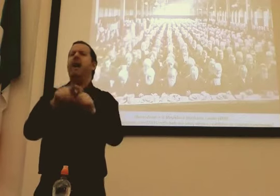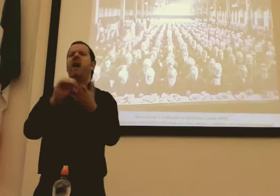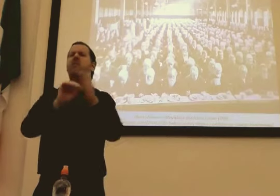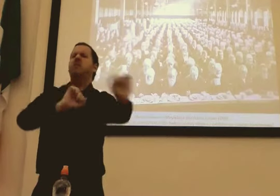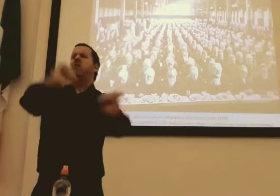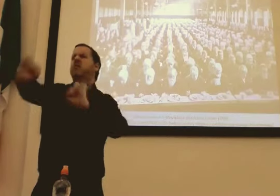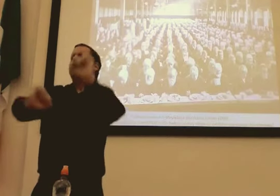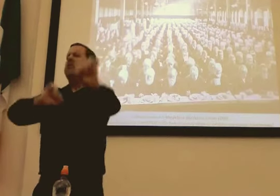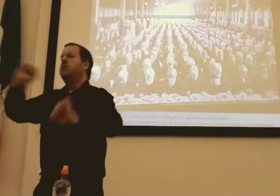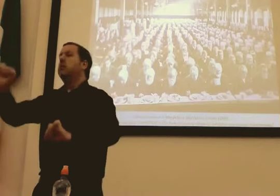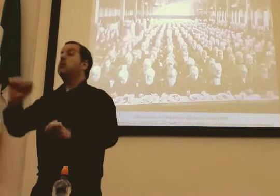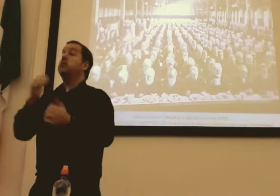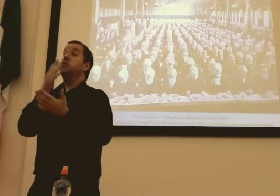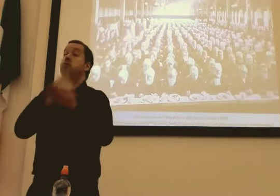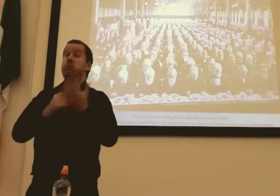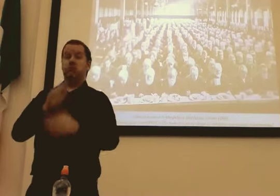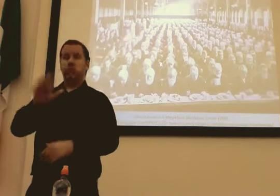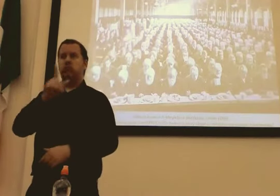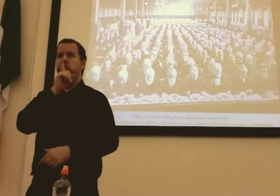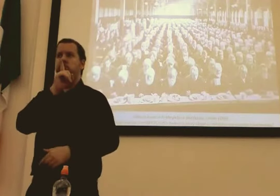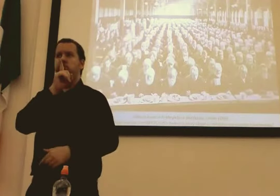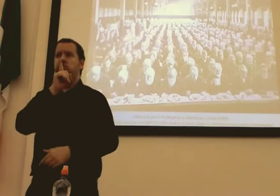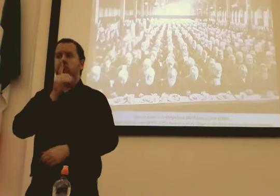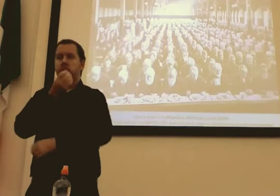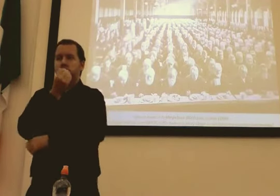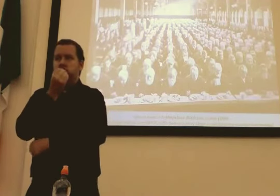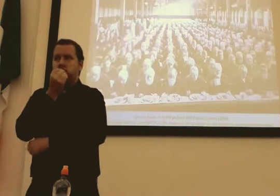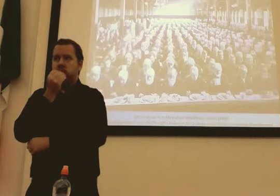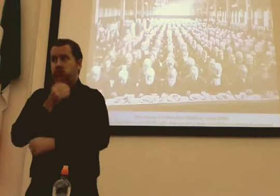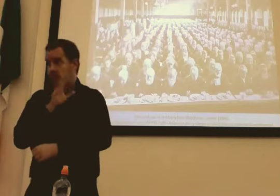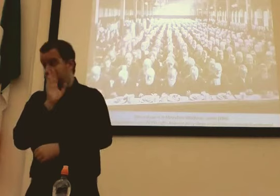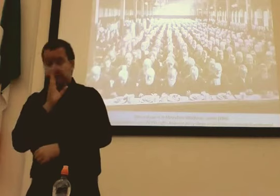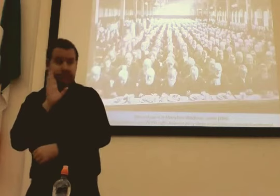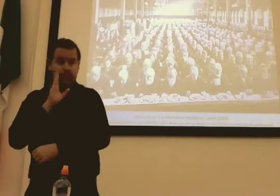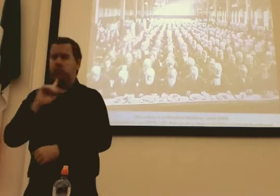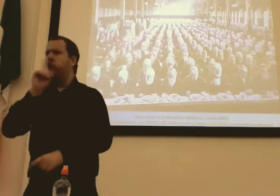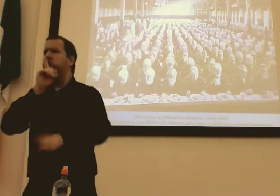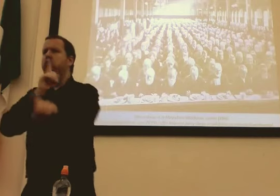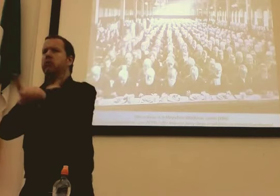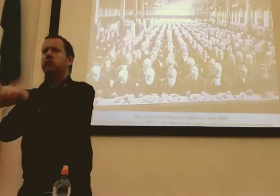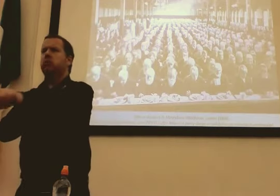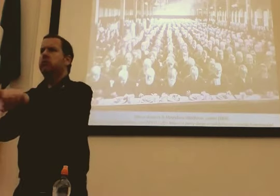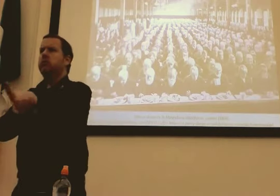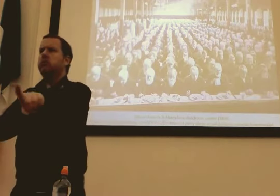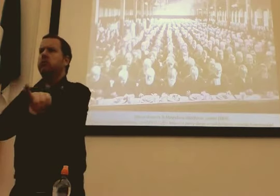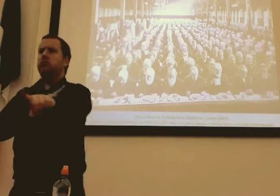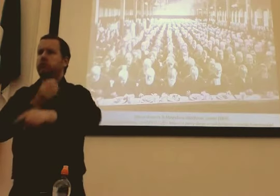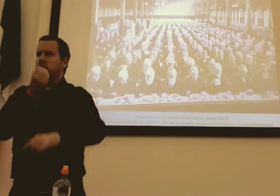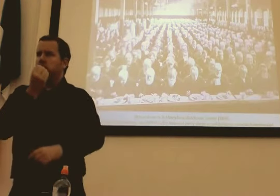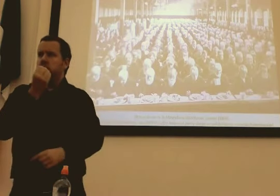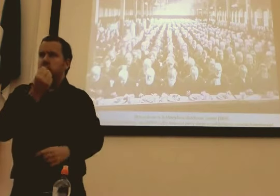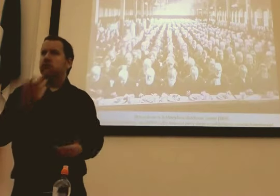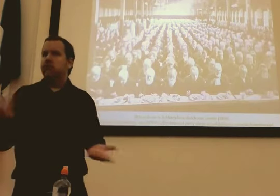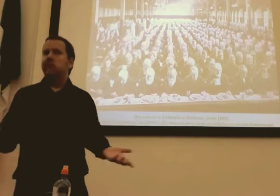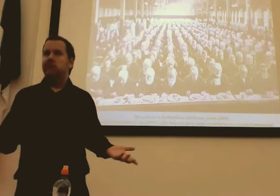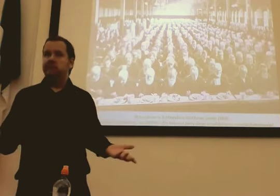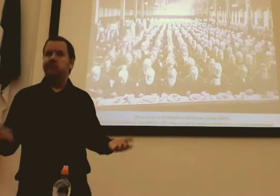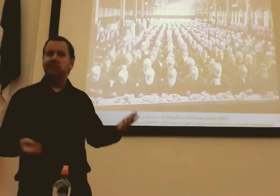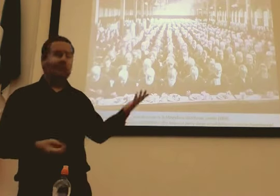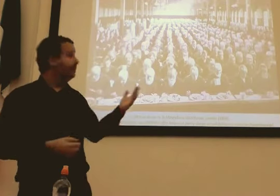Now, not every workhouse enforces the same rules. Like some enforce silence while you're eating, and if they caught anyone talking,